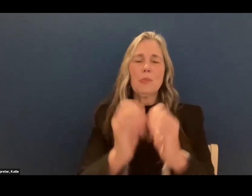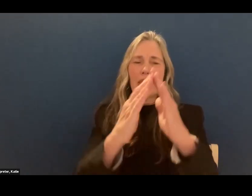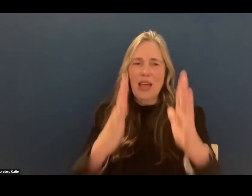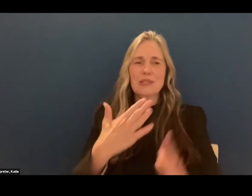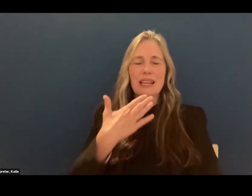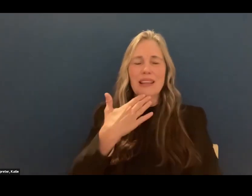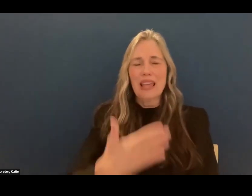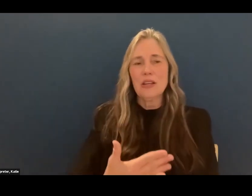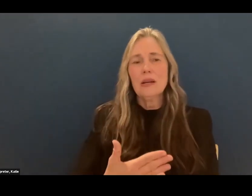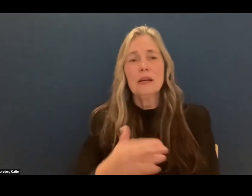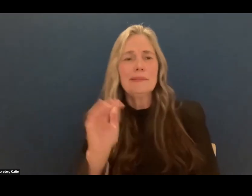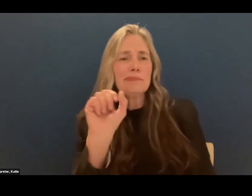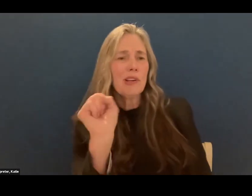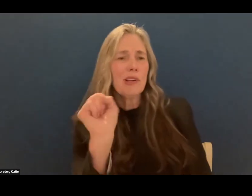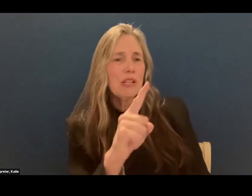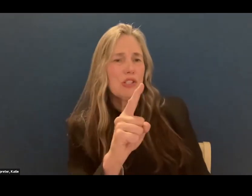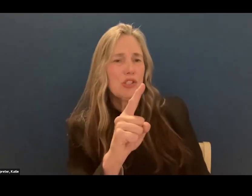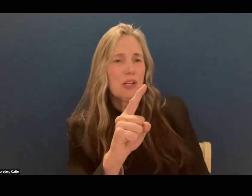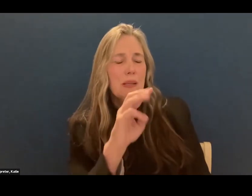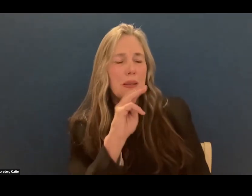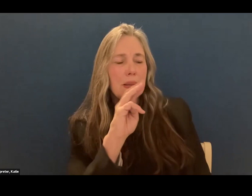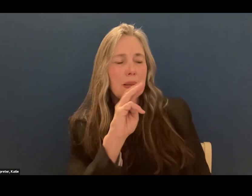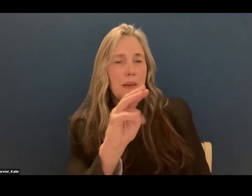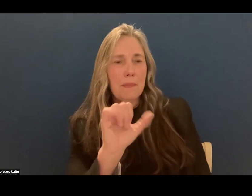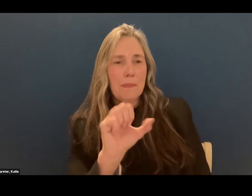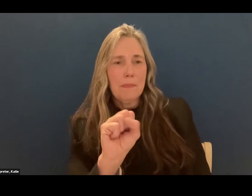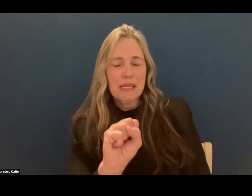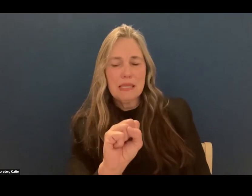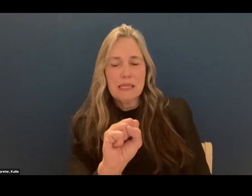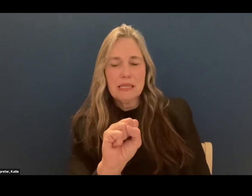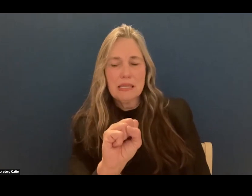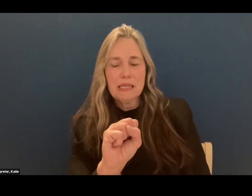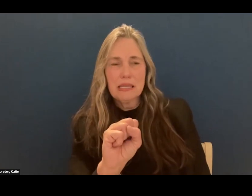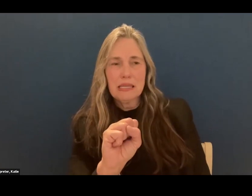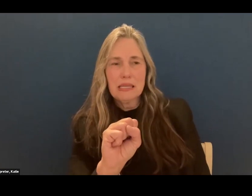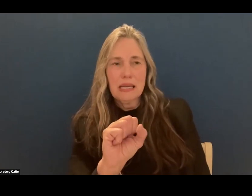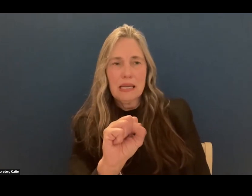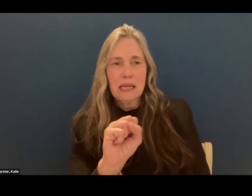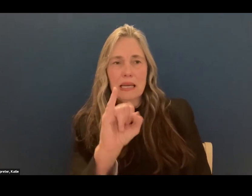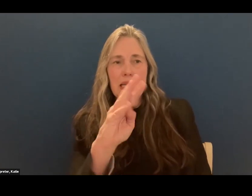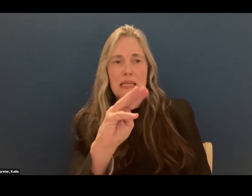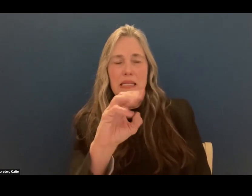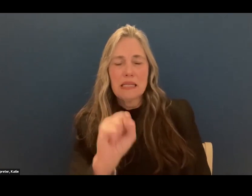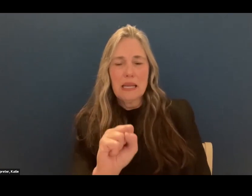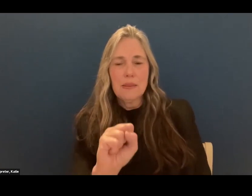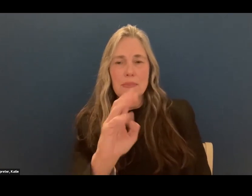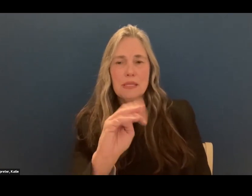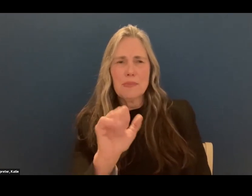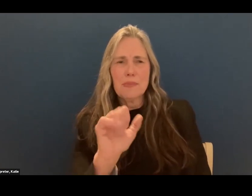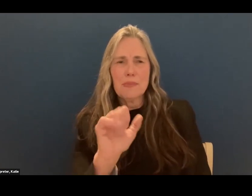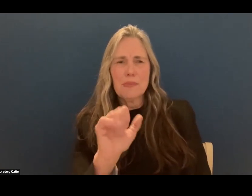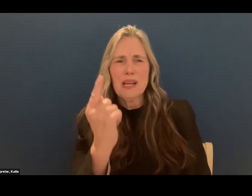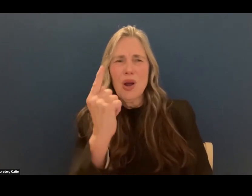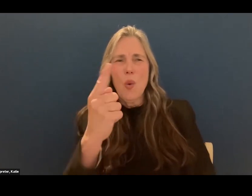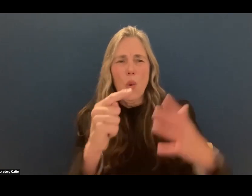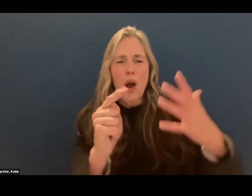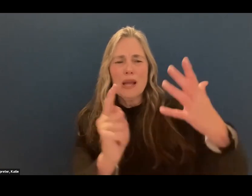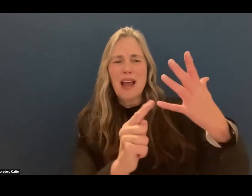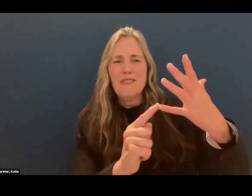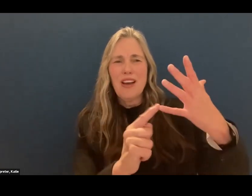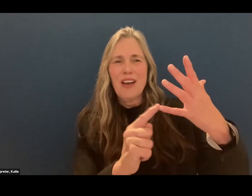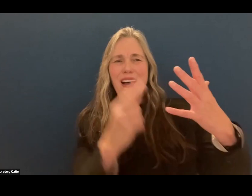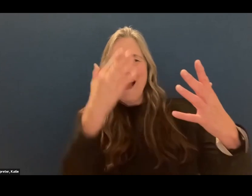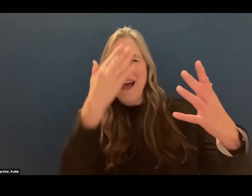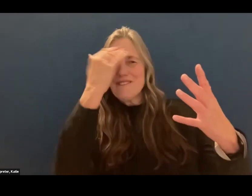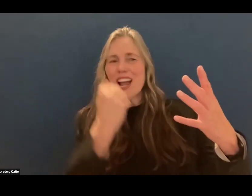So now, Ms. Sims Moten, Yes, of may I course. interrupt? Just Sure. apparently one of my bullets fell off the screen, and I didn't acknowledge that I also attended the Right